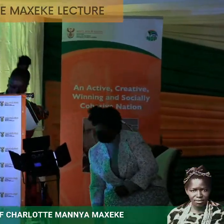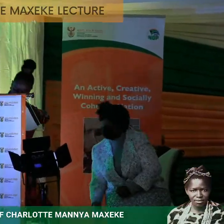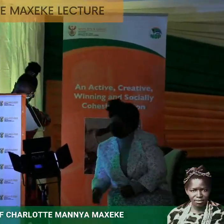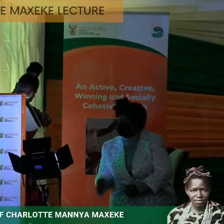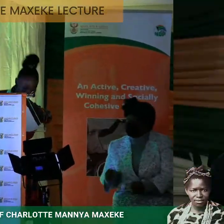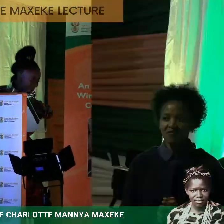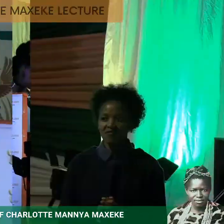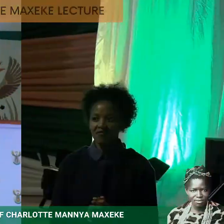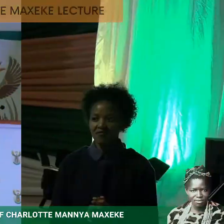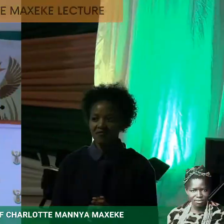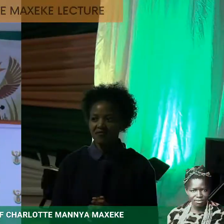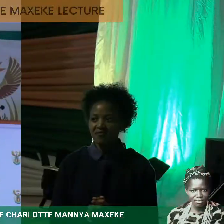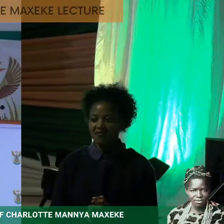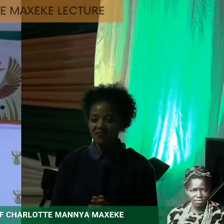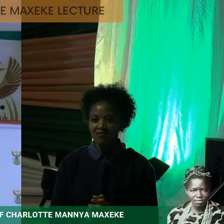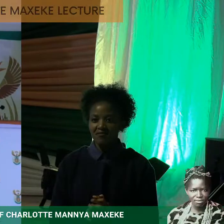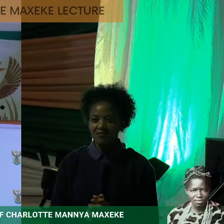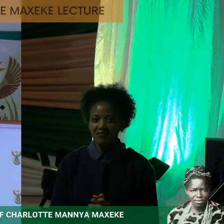Too much.